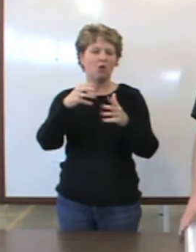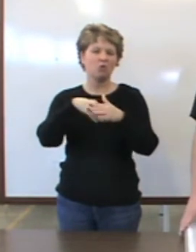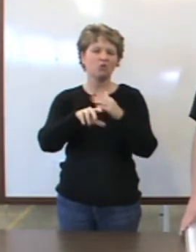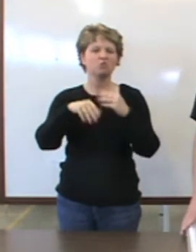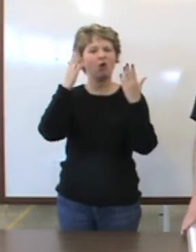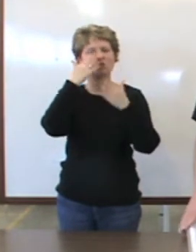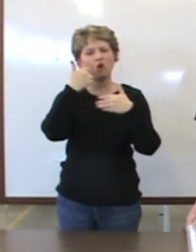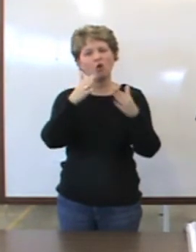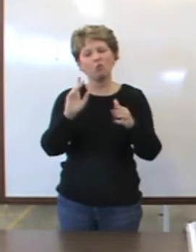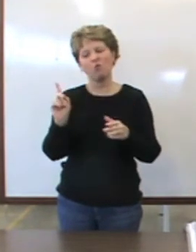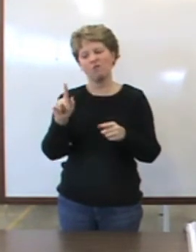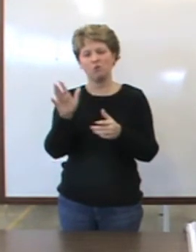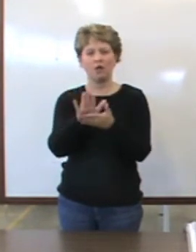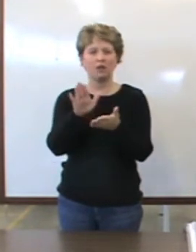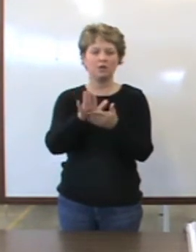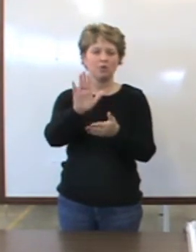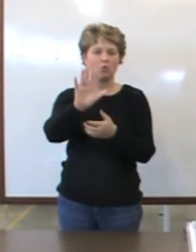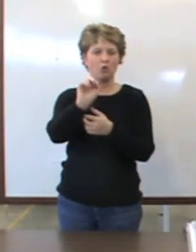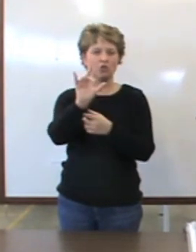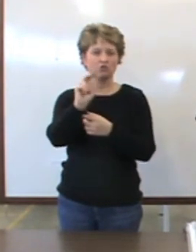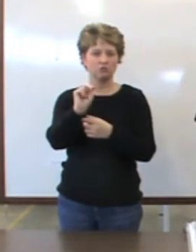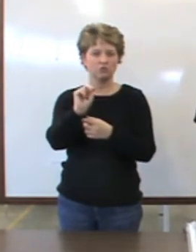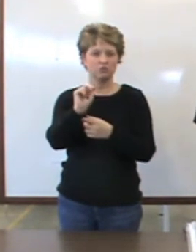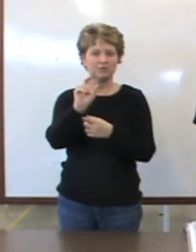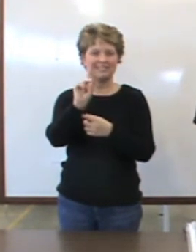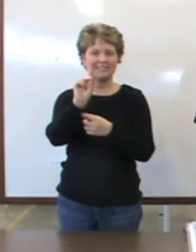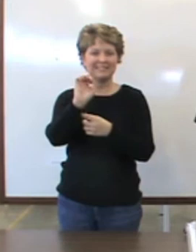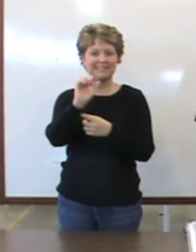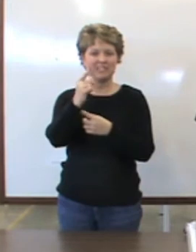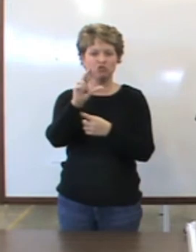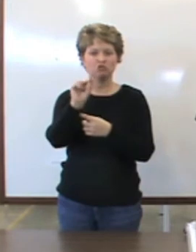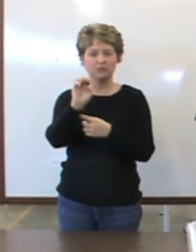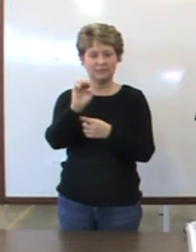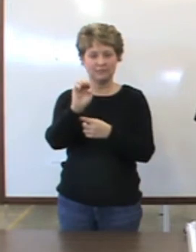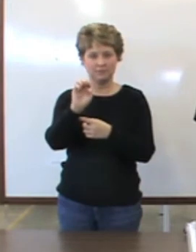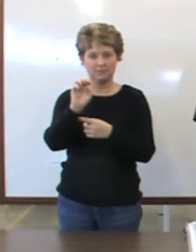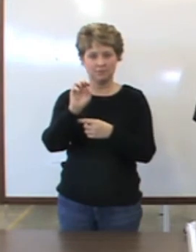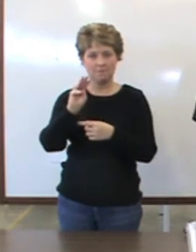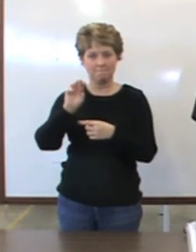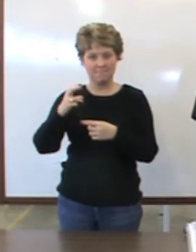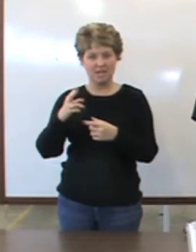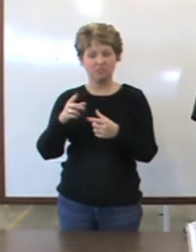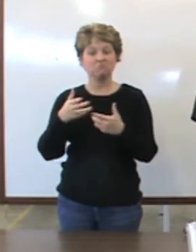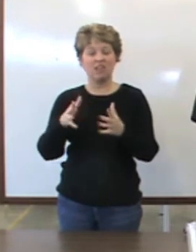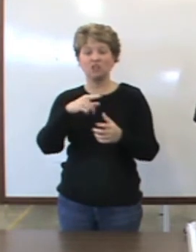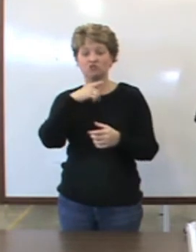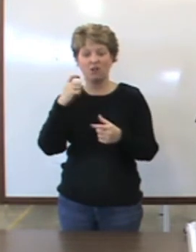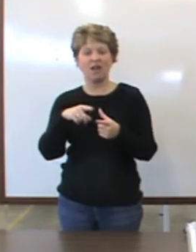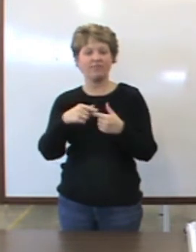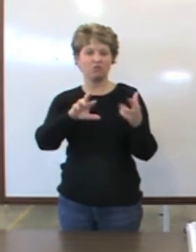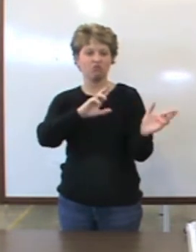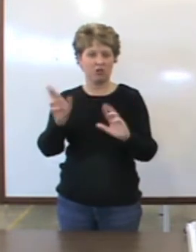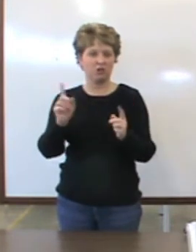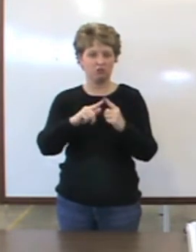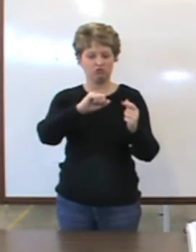darkroom or wherever you're cleaning your screens, degrease the mesh, let the screen dry, and then you're ready to coat.